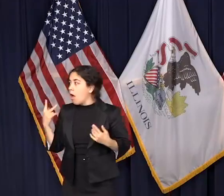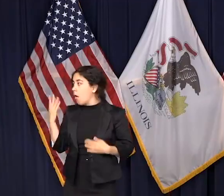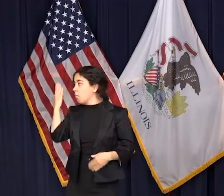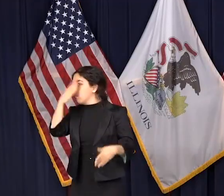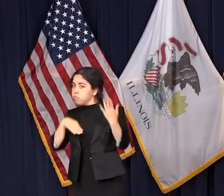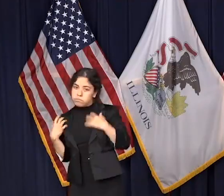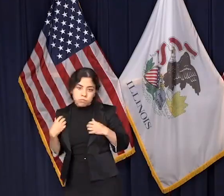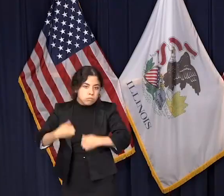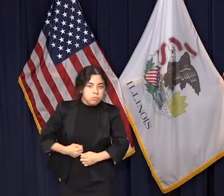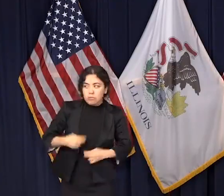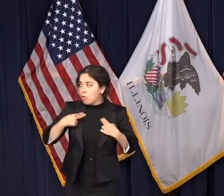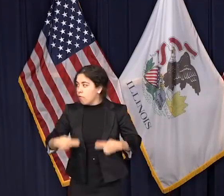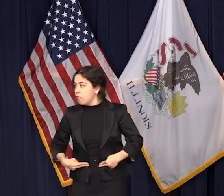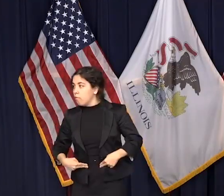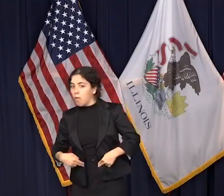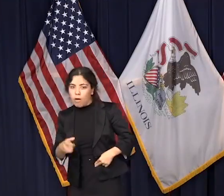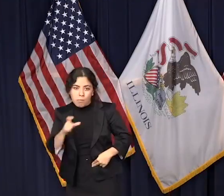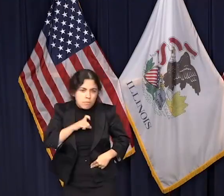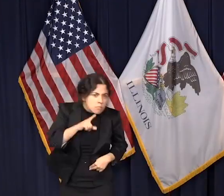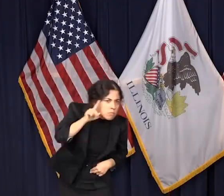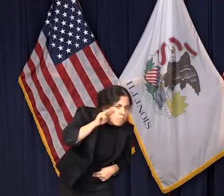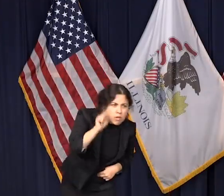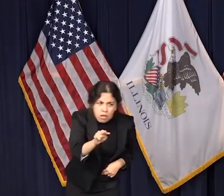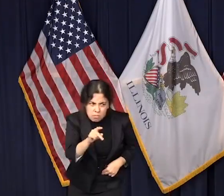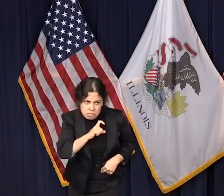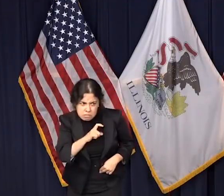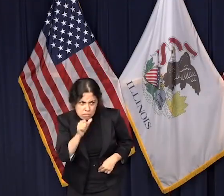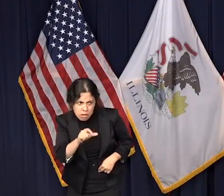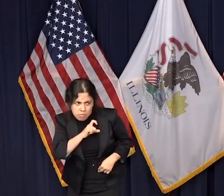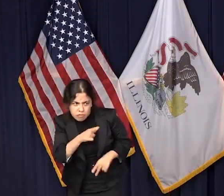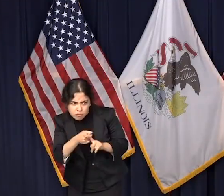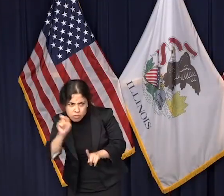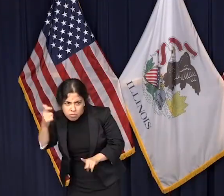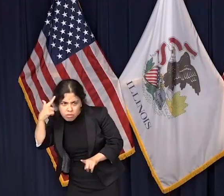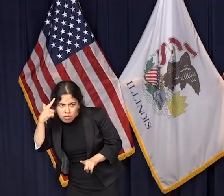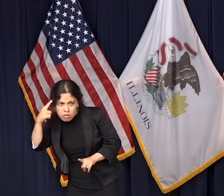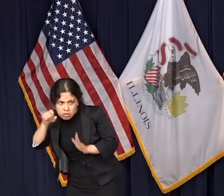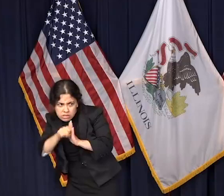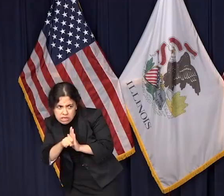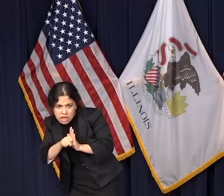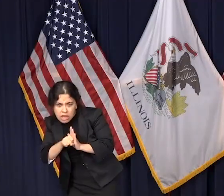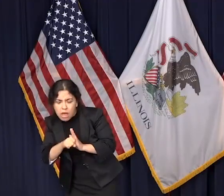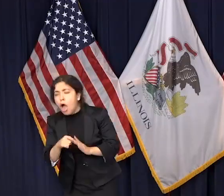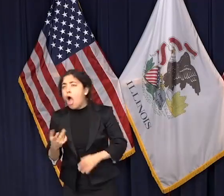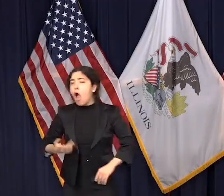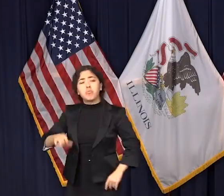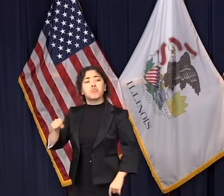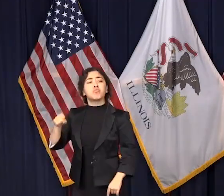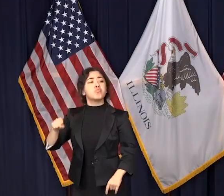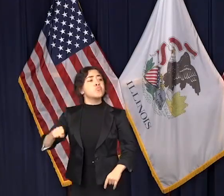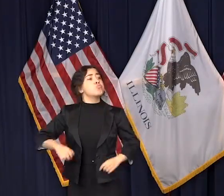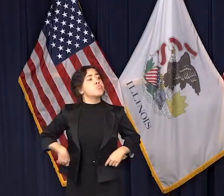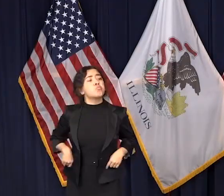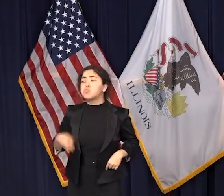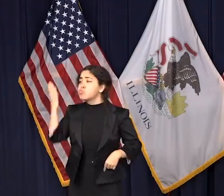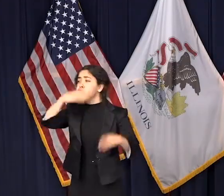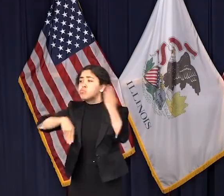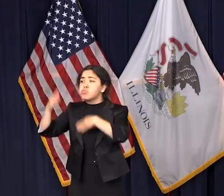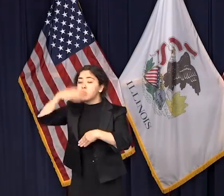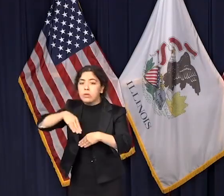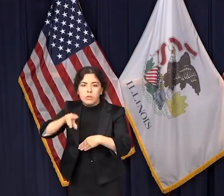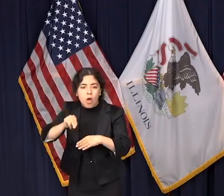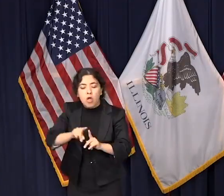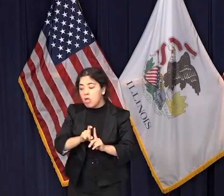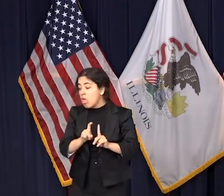uniforms with no identification about who they are, claiming to be protecting federal buildings when in fact they're going blocks and blocks away